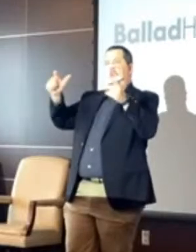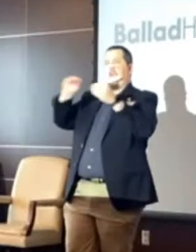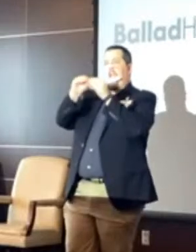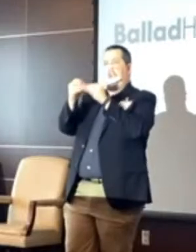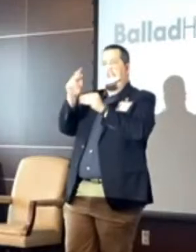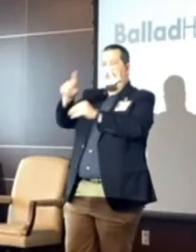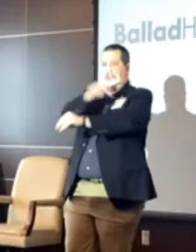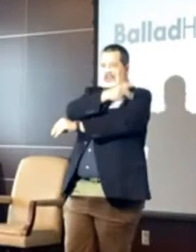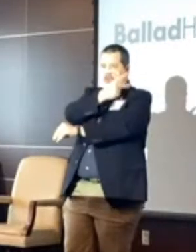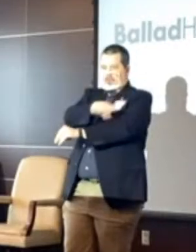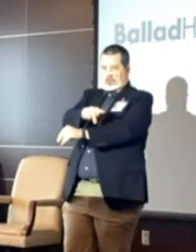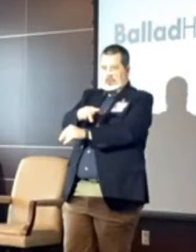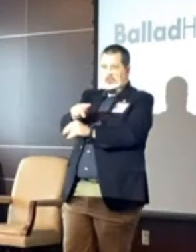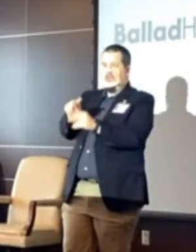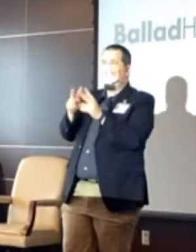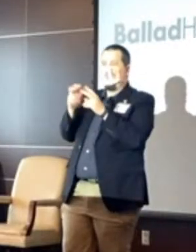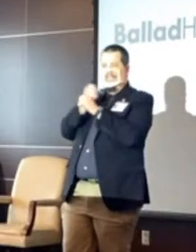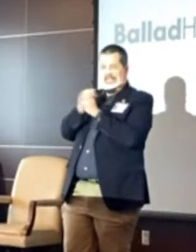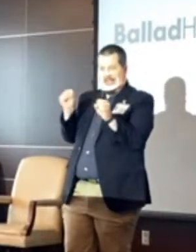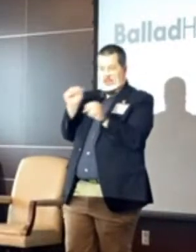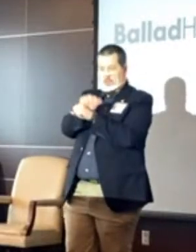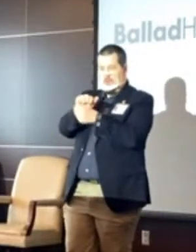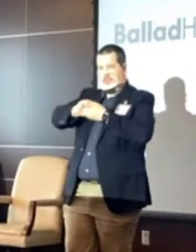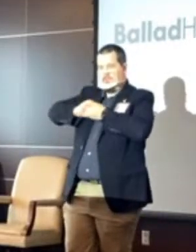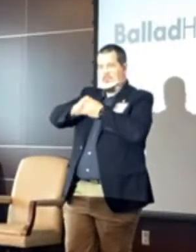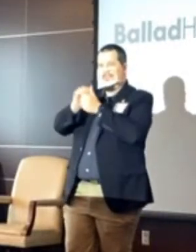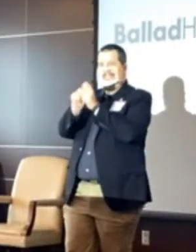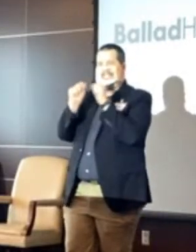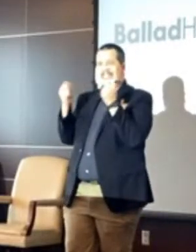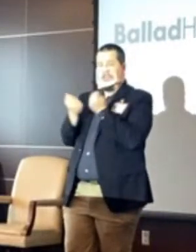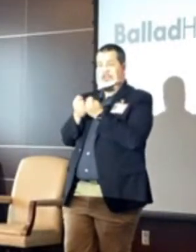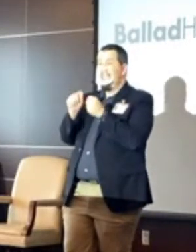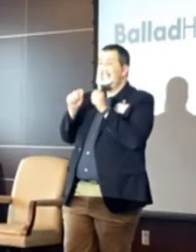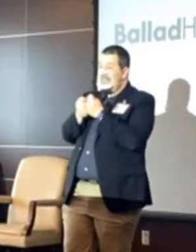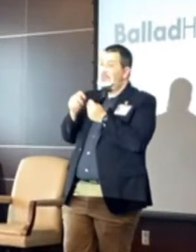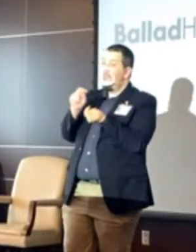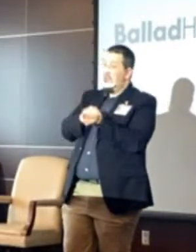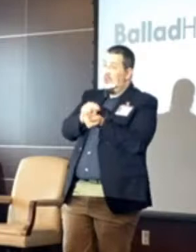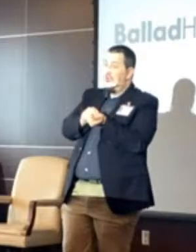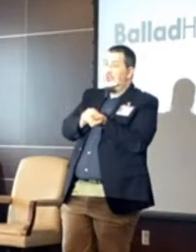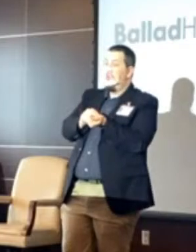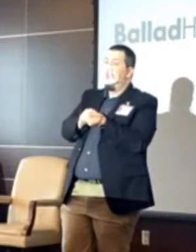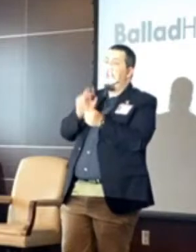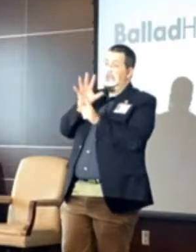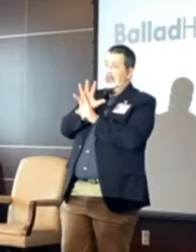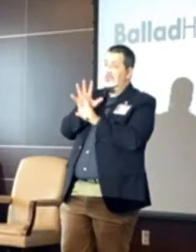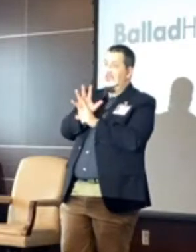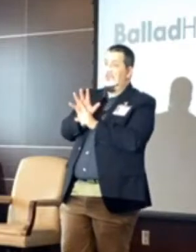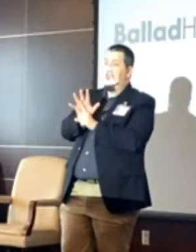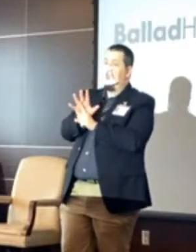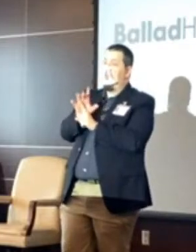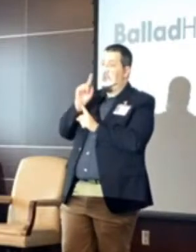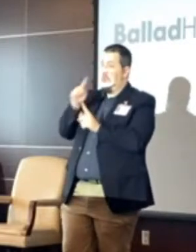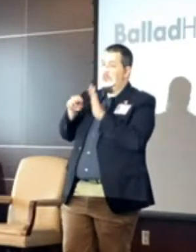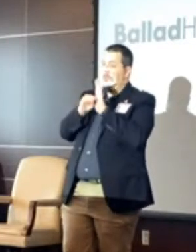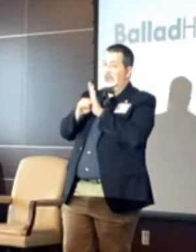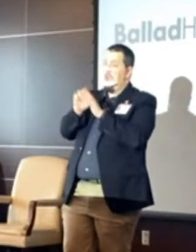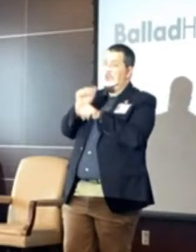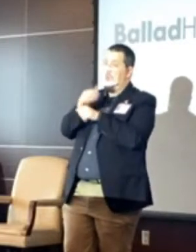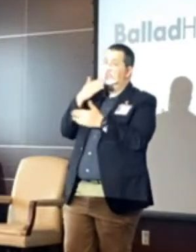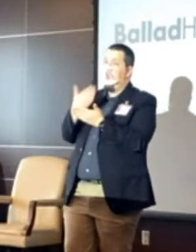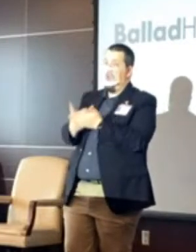number of patients very safely, and they work together as a team. Team nursing is extremely popular, and it's a model that works